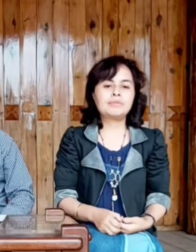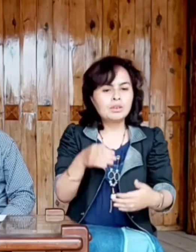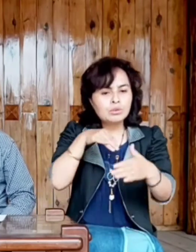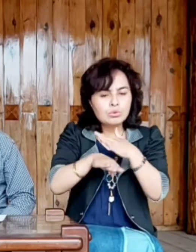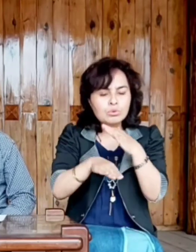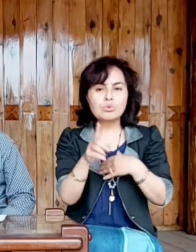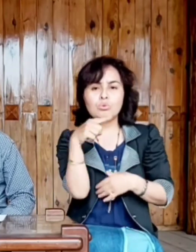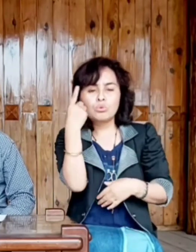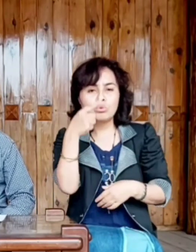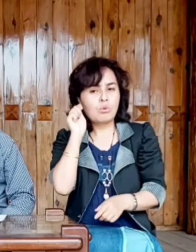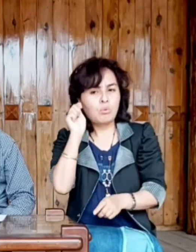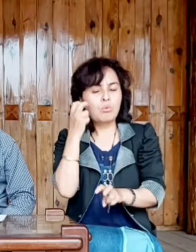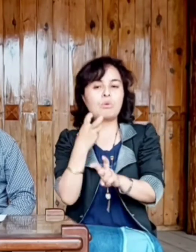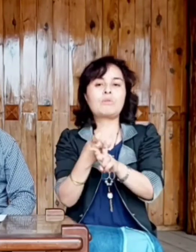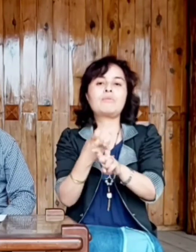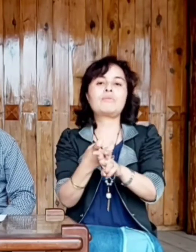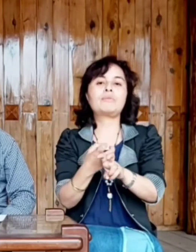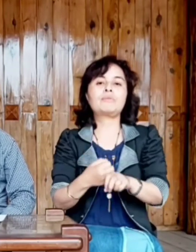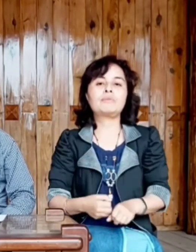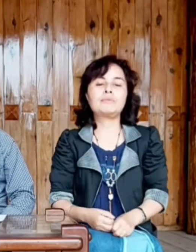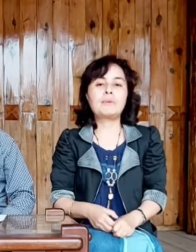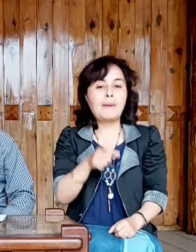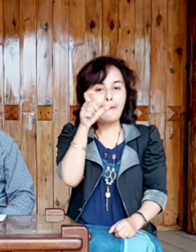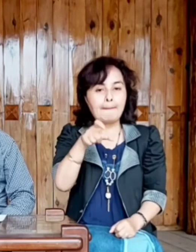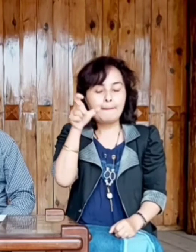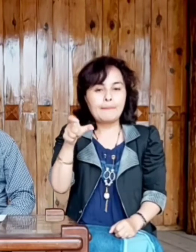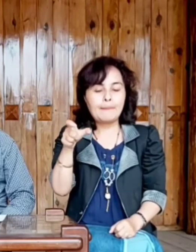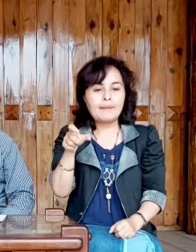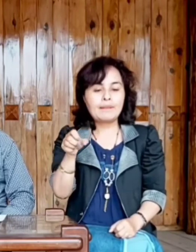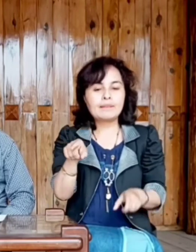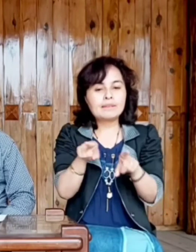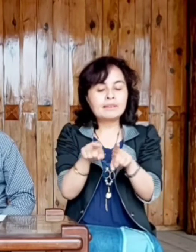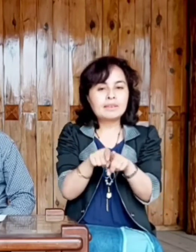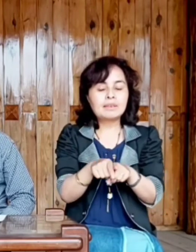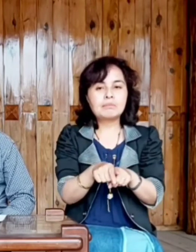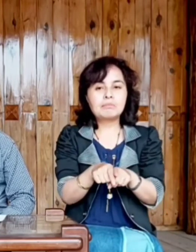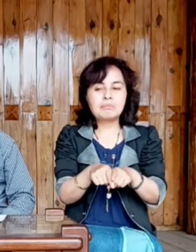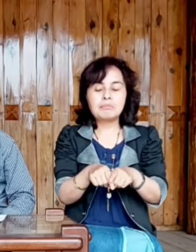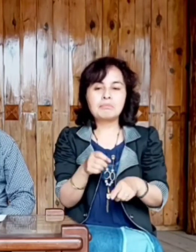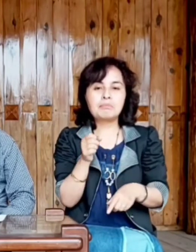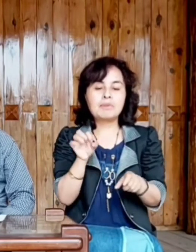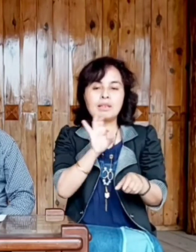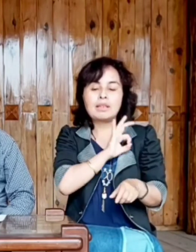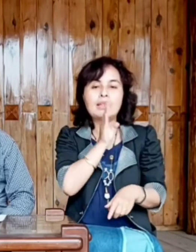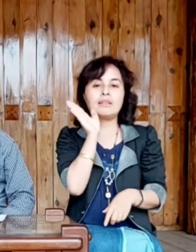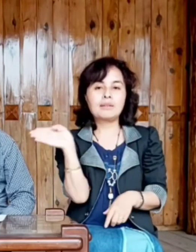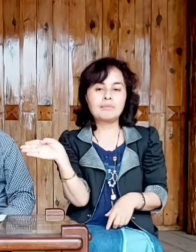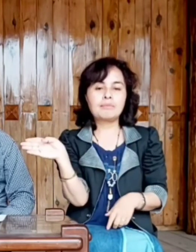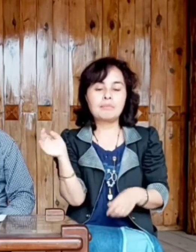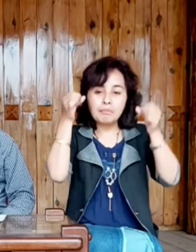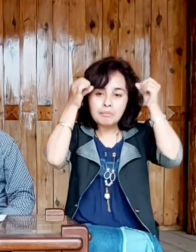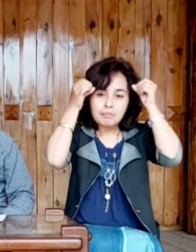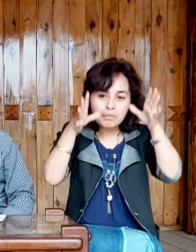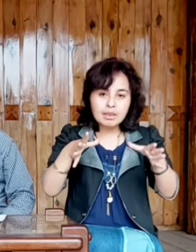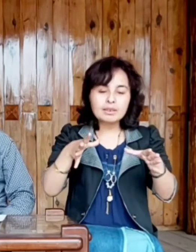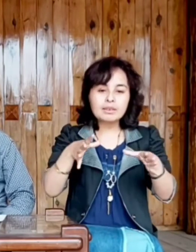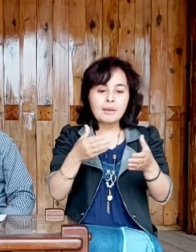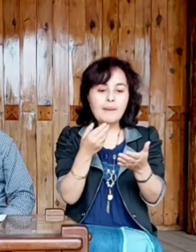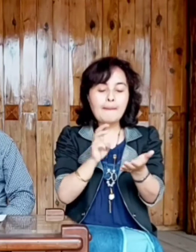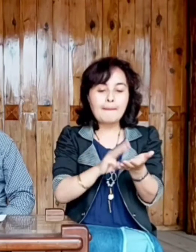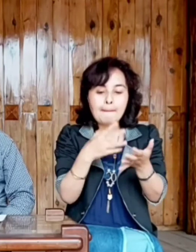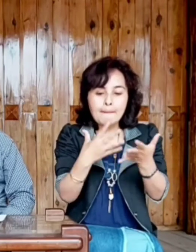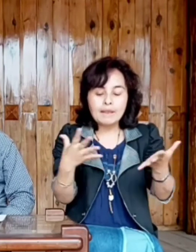whose effort people like me has been blessed with the